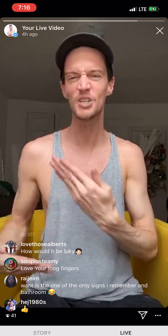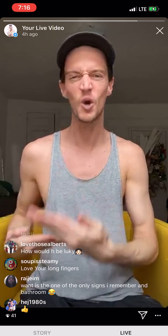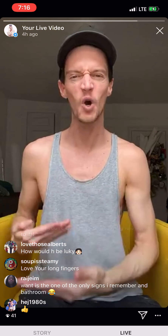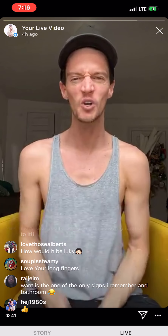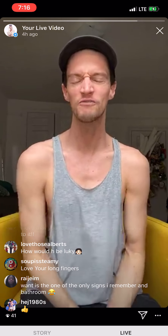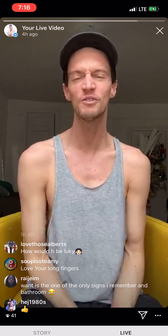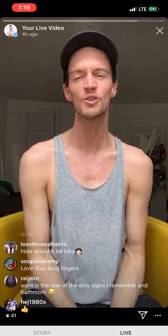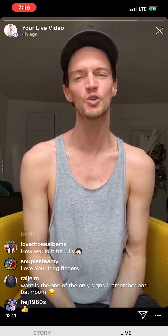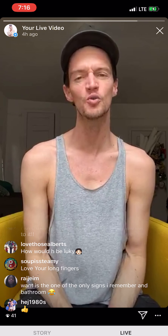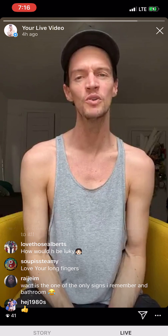or hurtful or cruel.